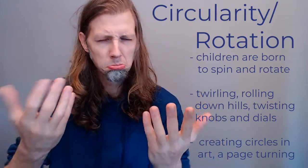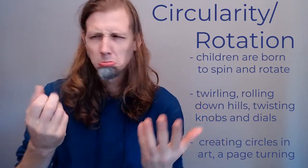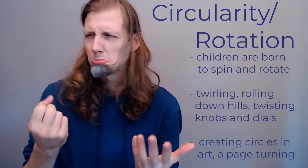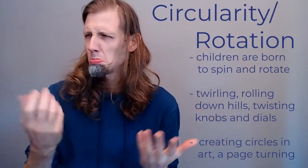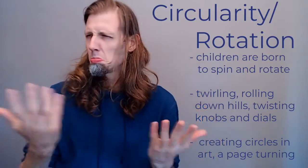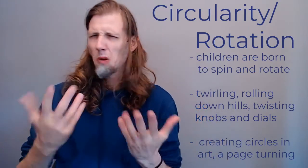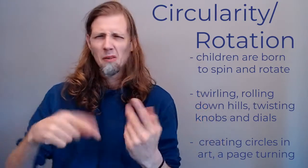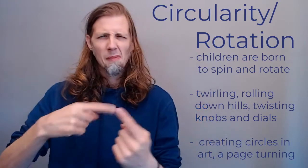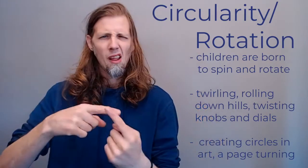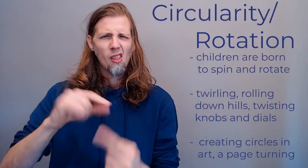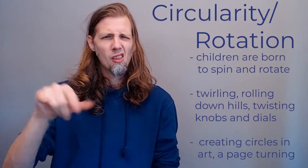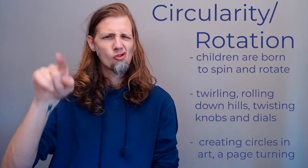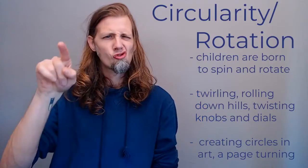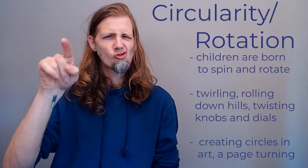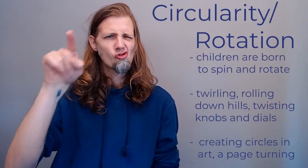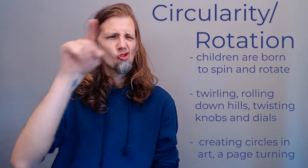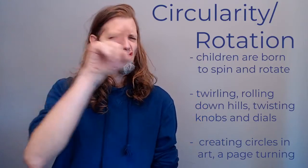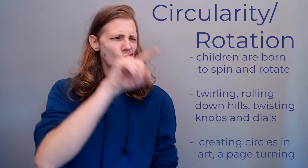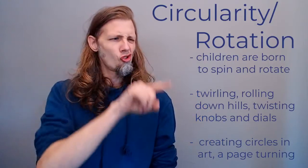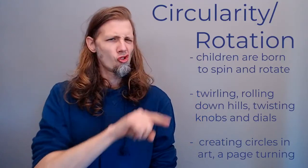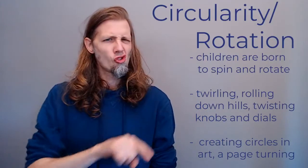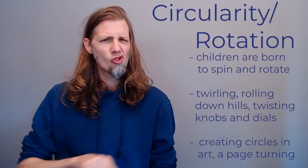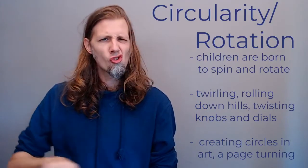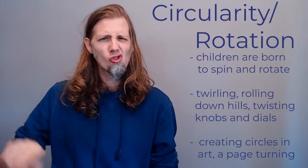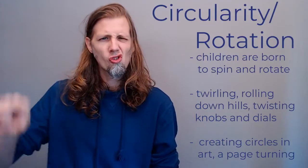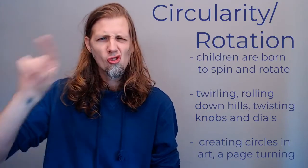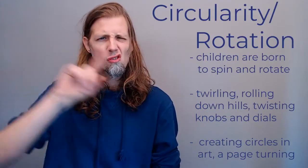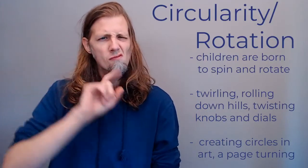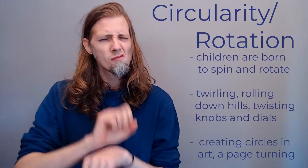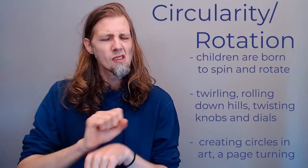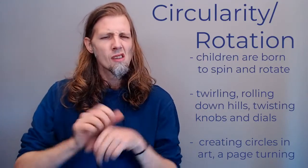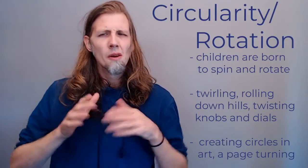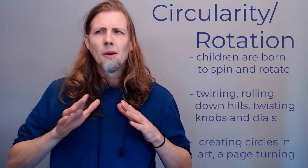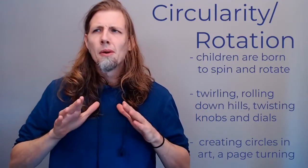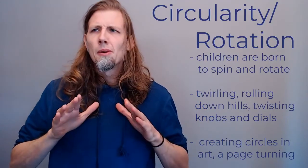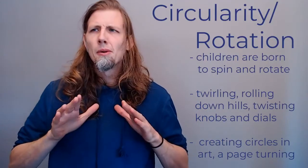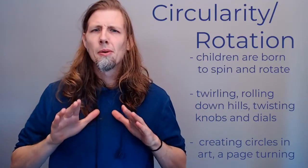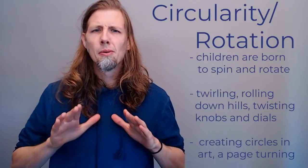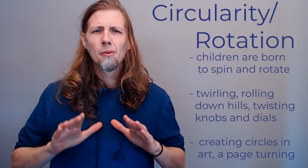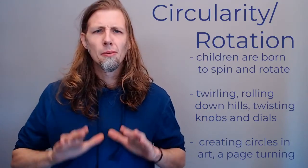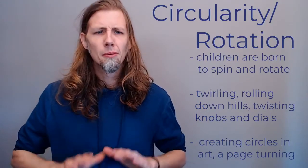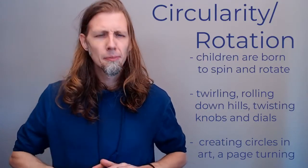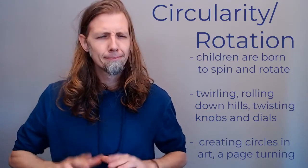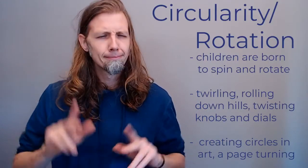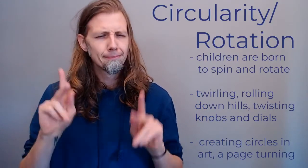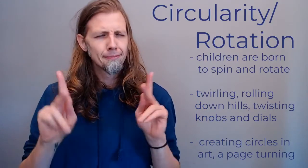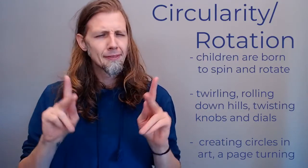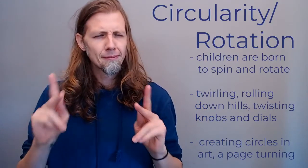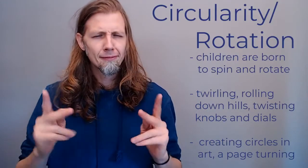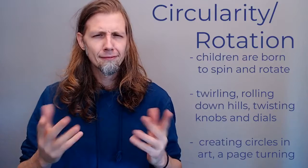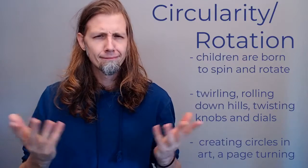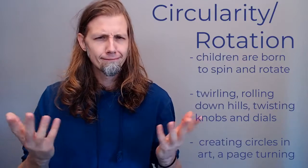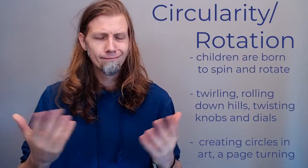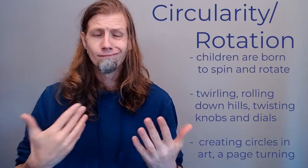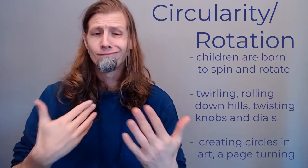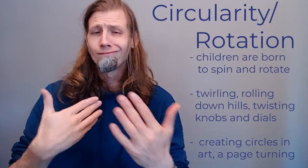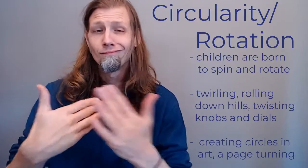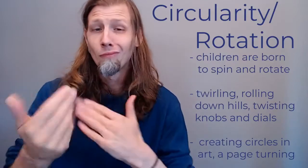What is it about circularity that has such a calming effect on people? Whatever